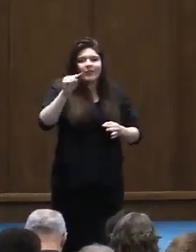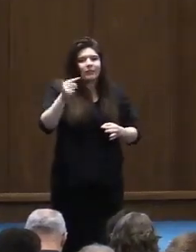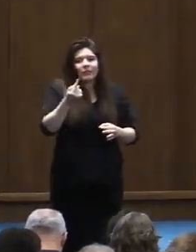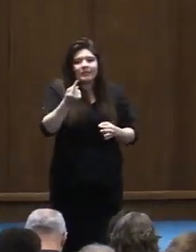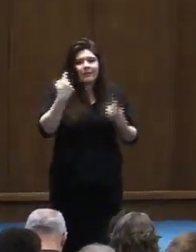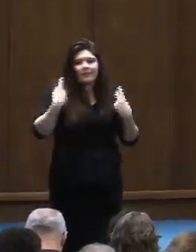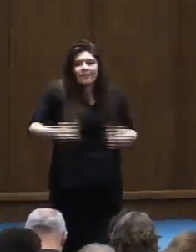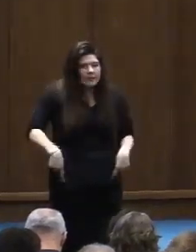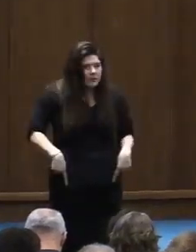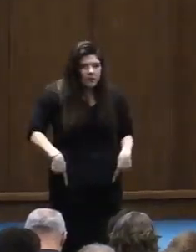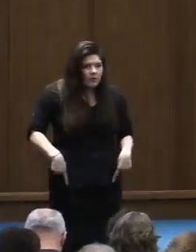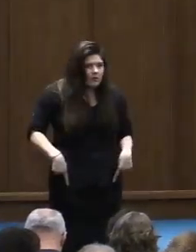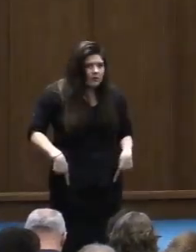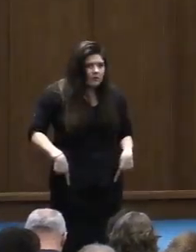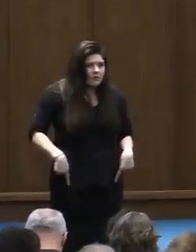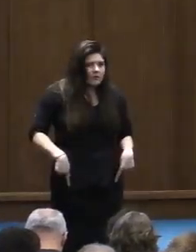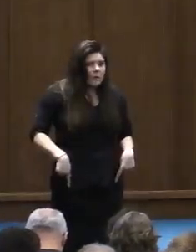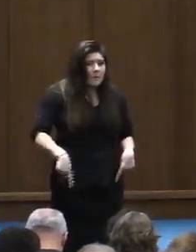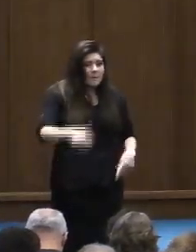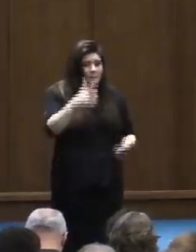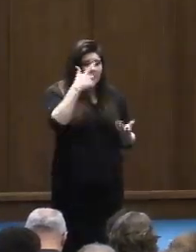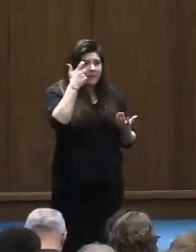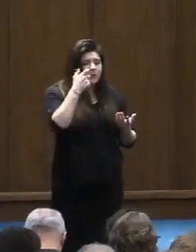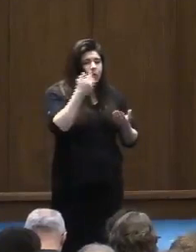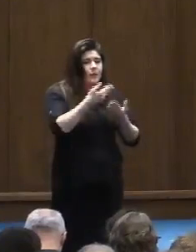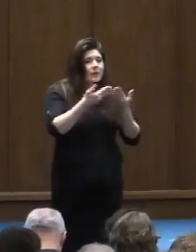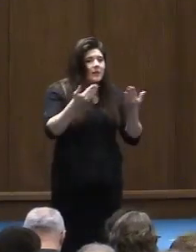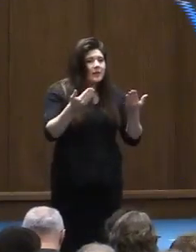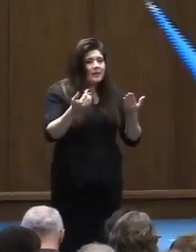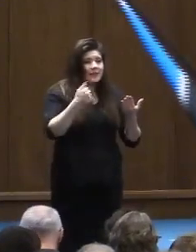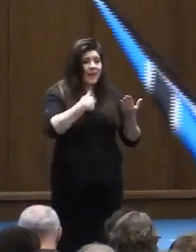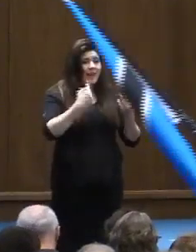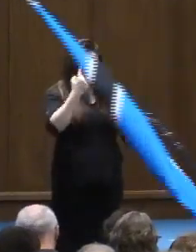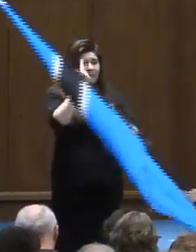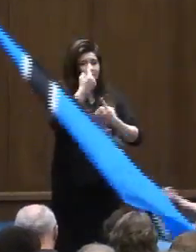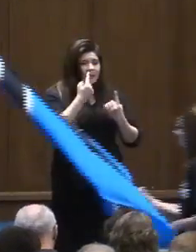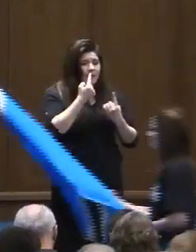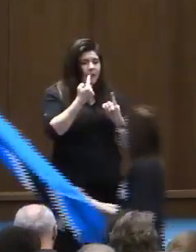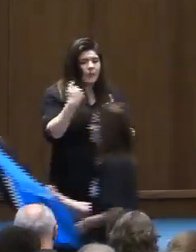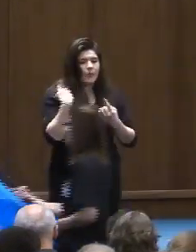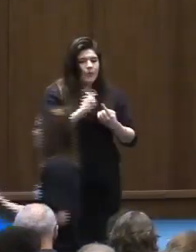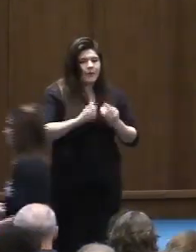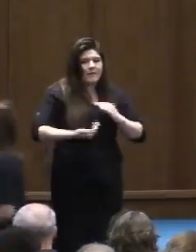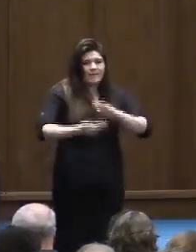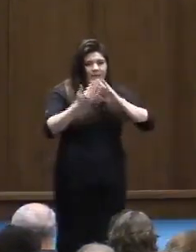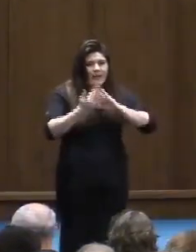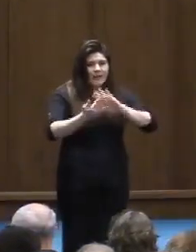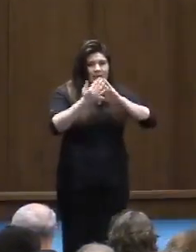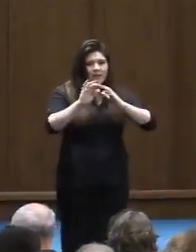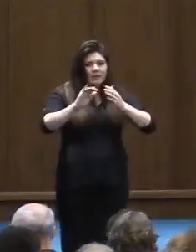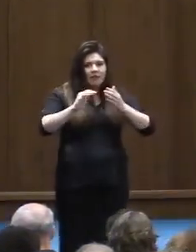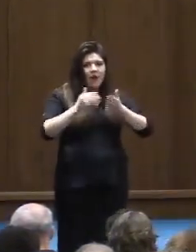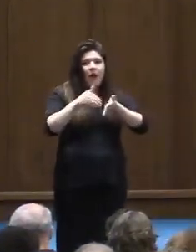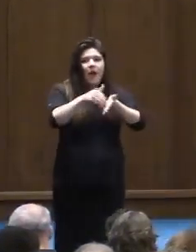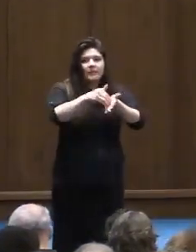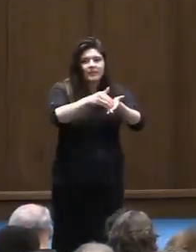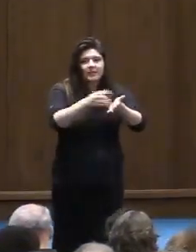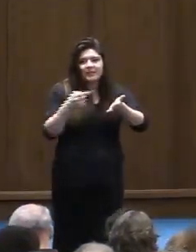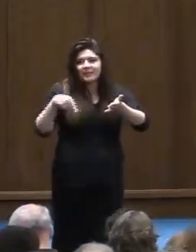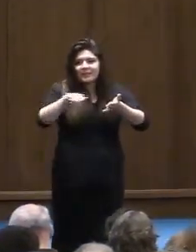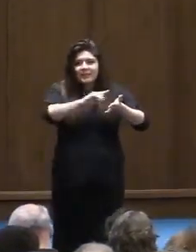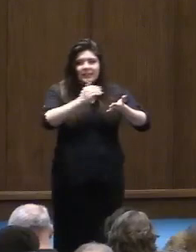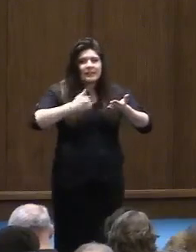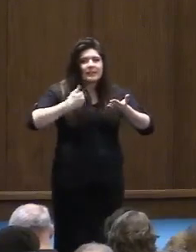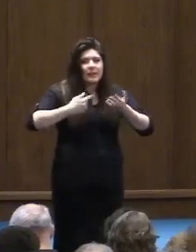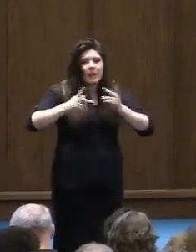the physical. Because one of the things that I think we face very often is, as these young people